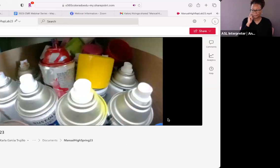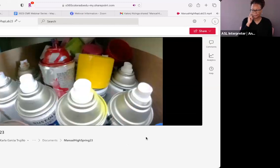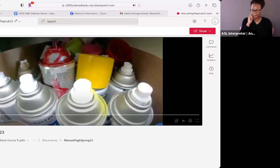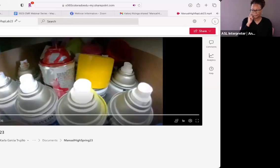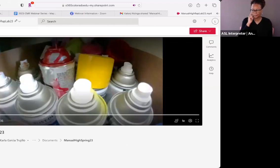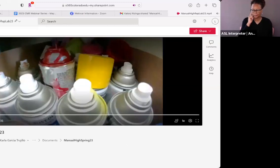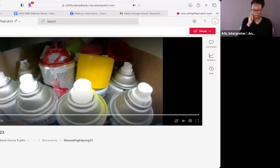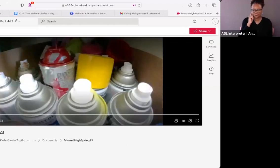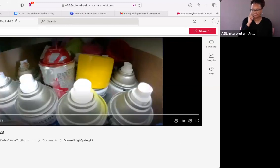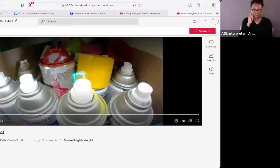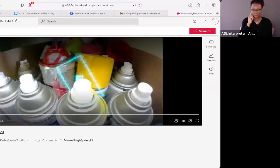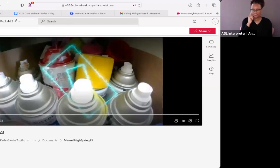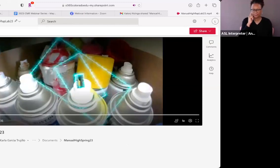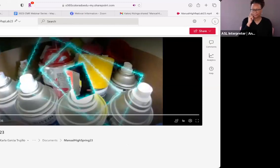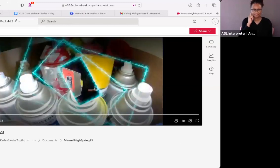Do we hear it?